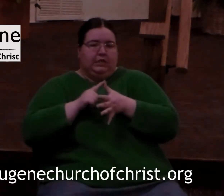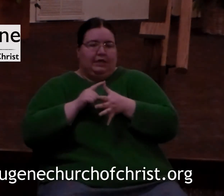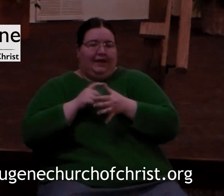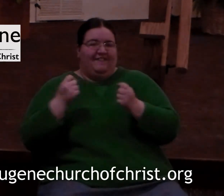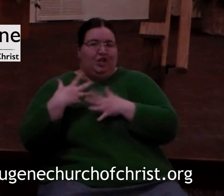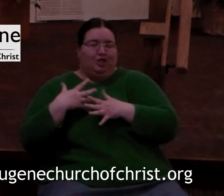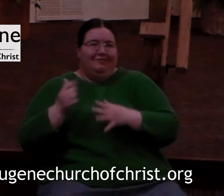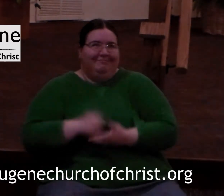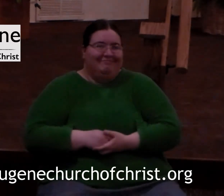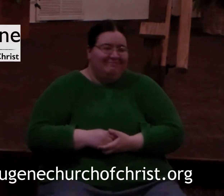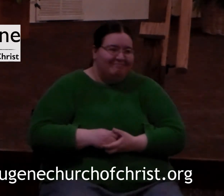say, but